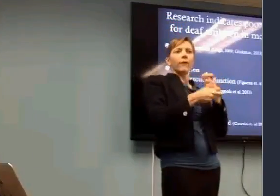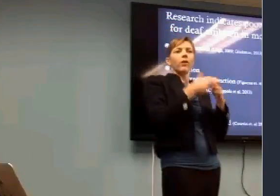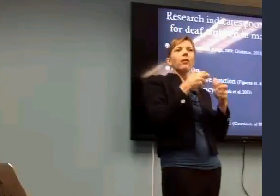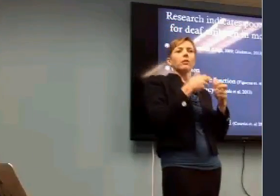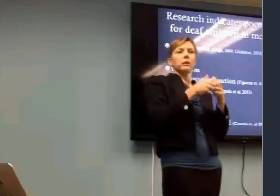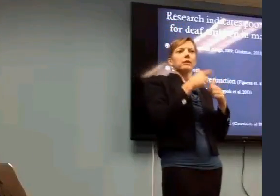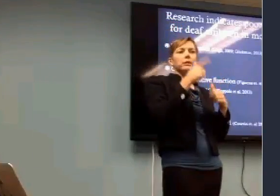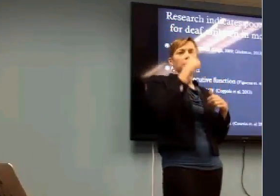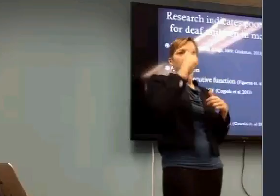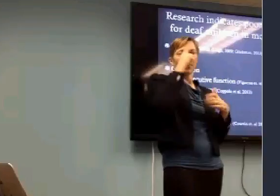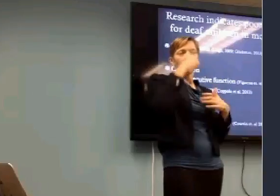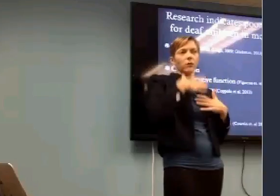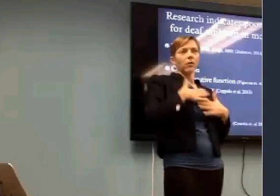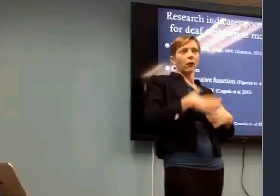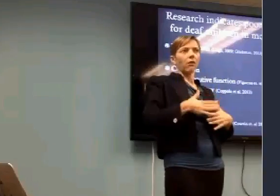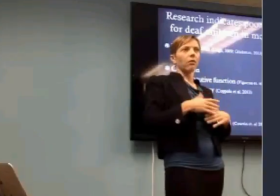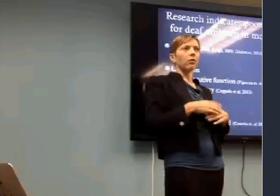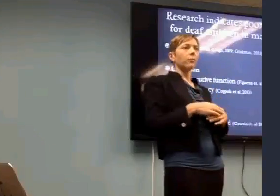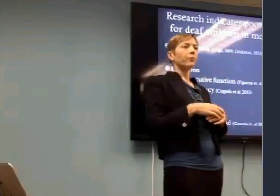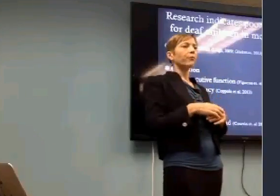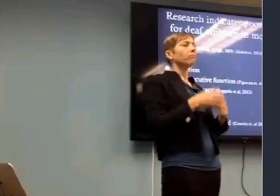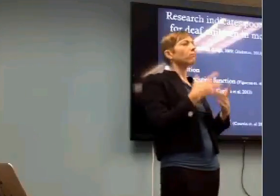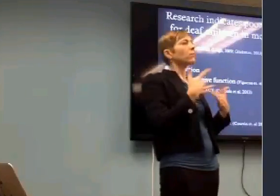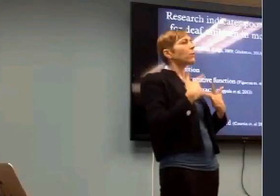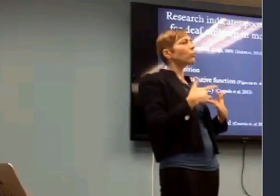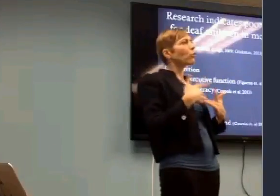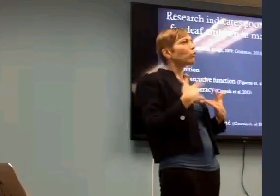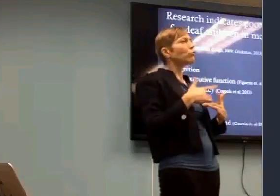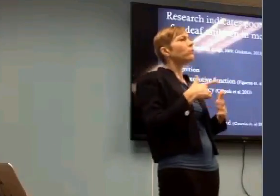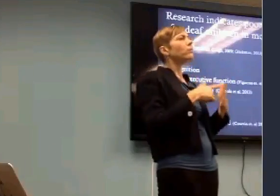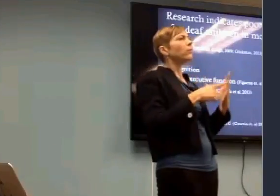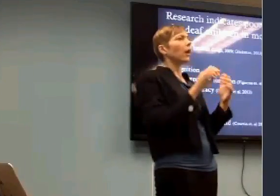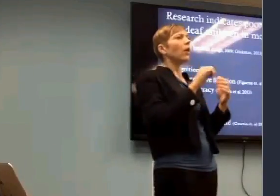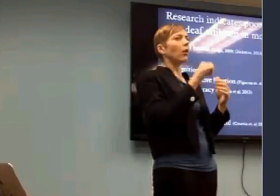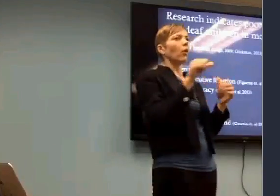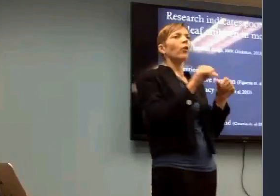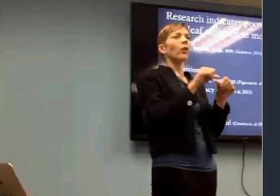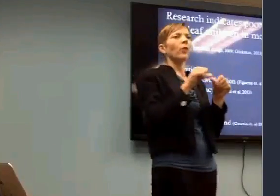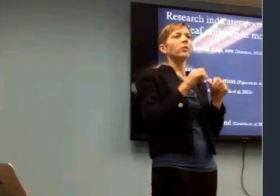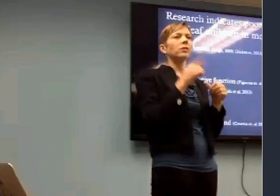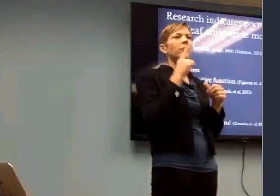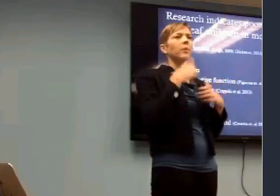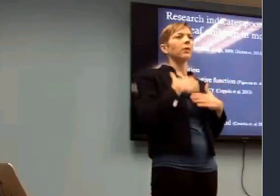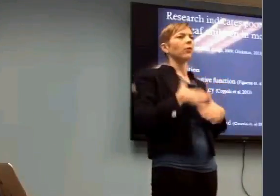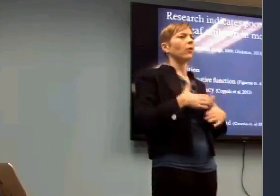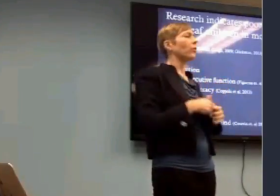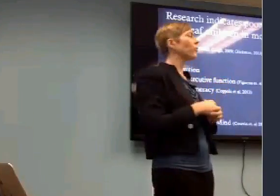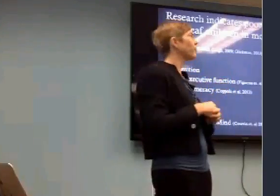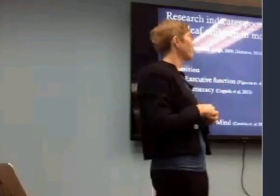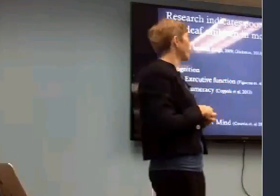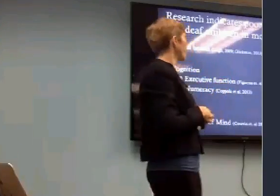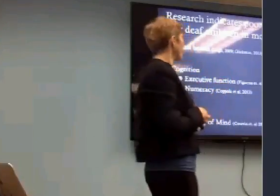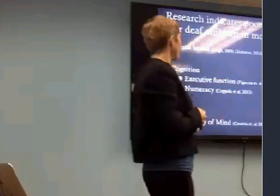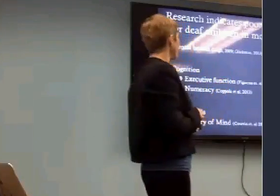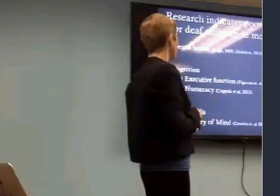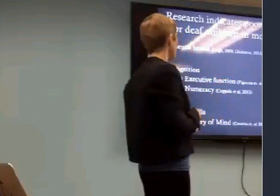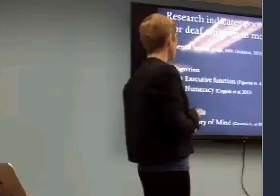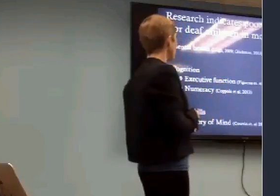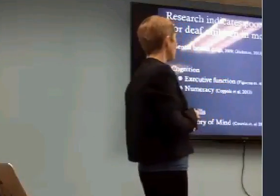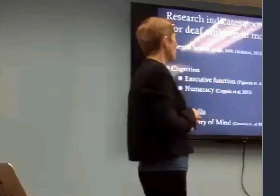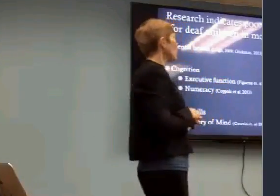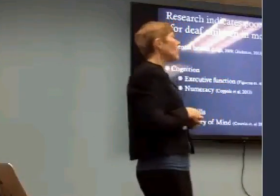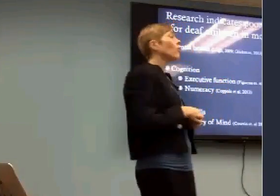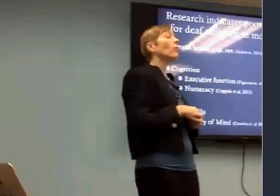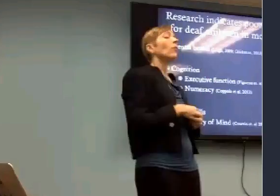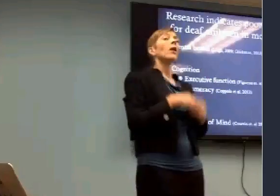a delay, but perhaps a difficulty that they face in mental health that might include depression and other areas.